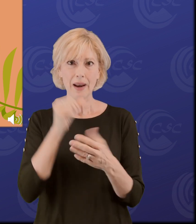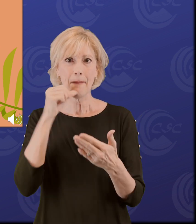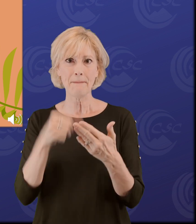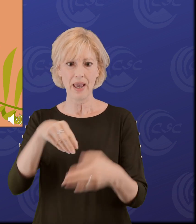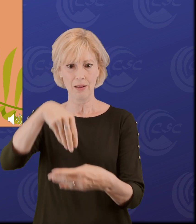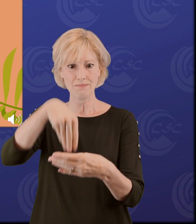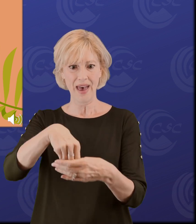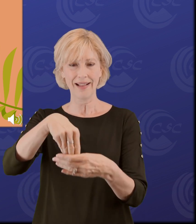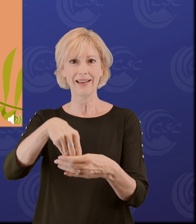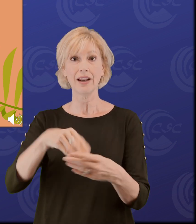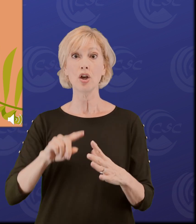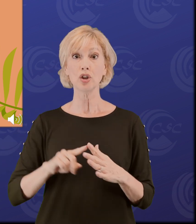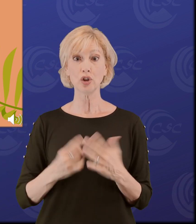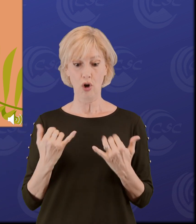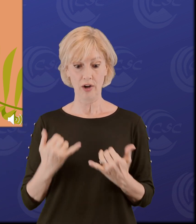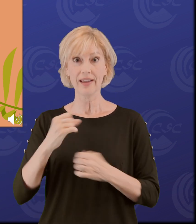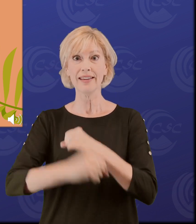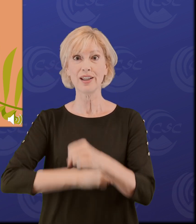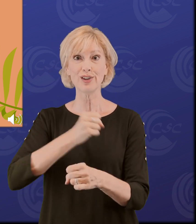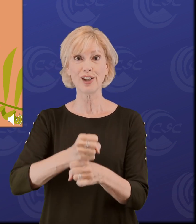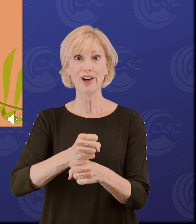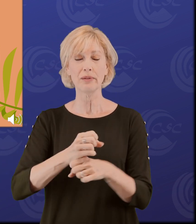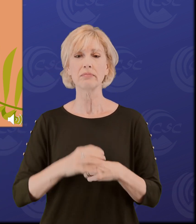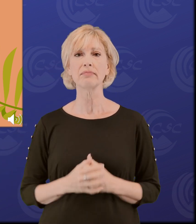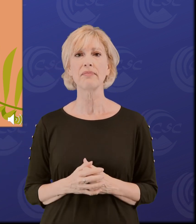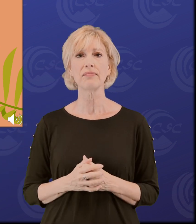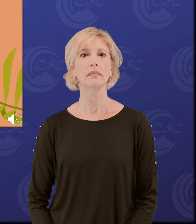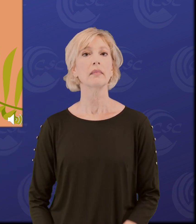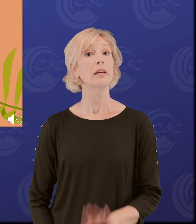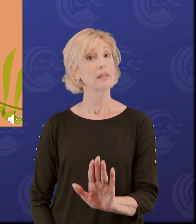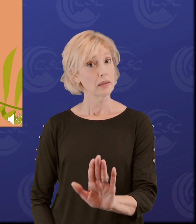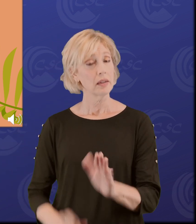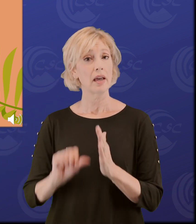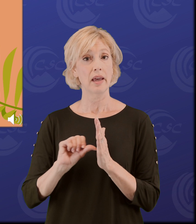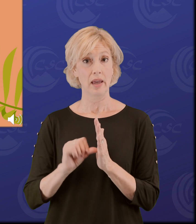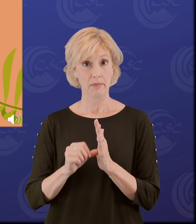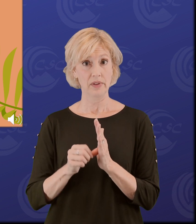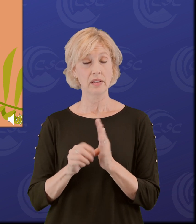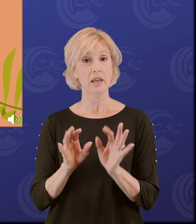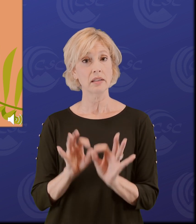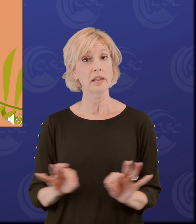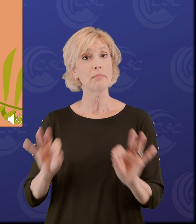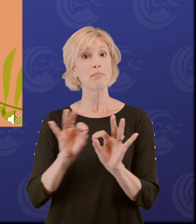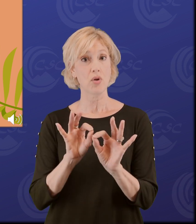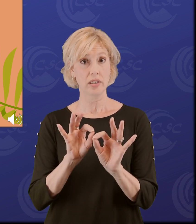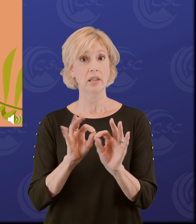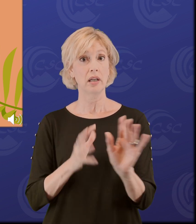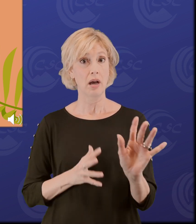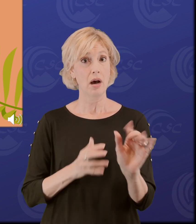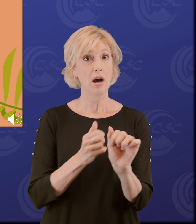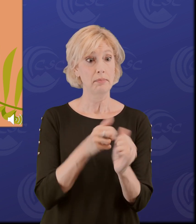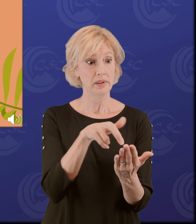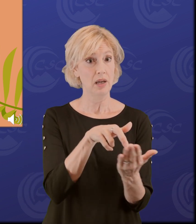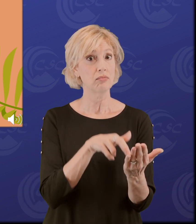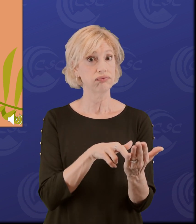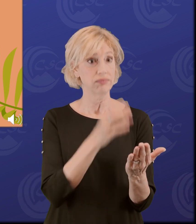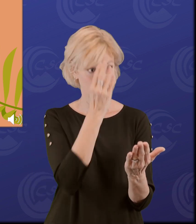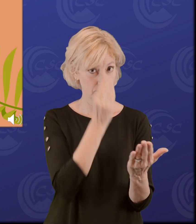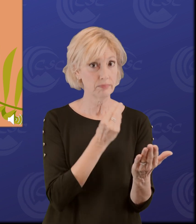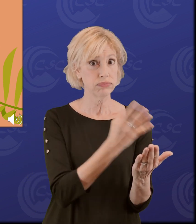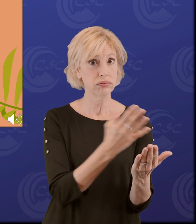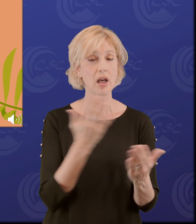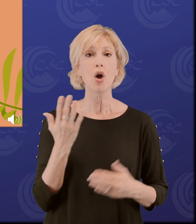maintaining an updated registration because ballots are not forwardable. If you have moved or changed your mailing address since the last